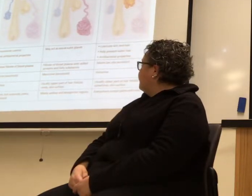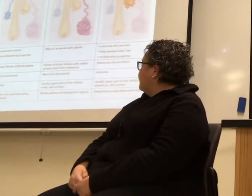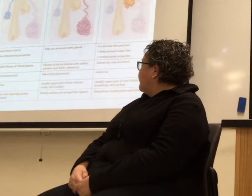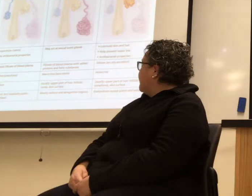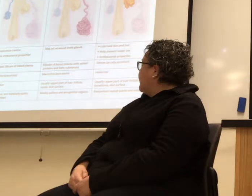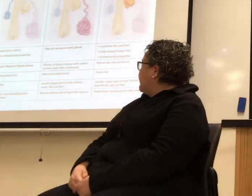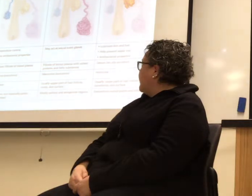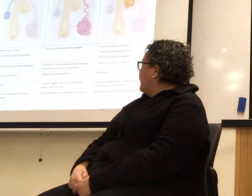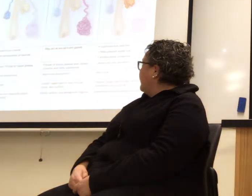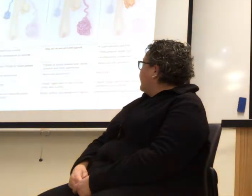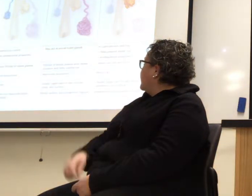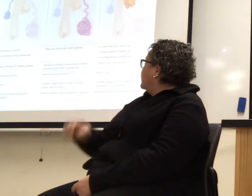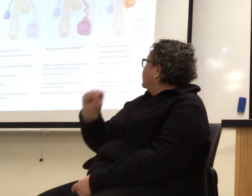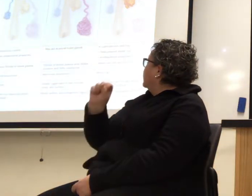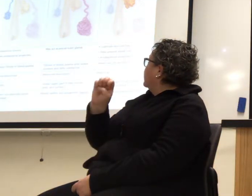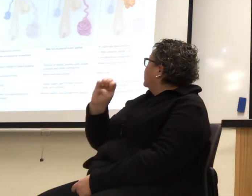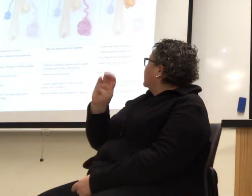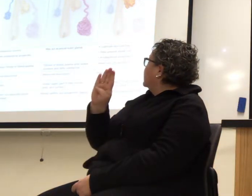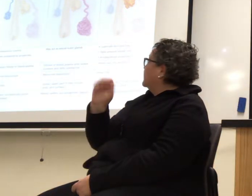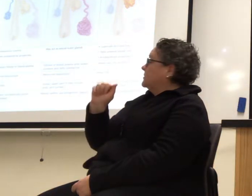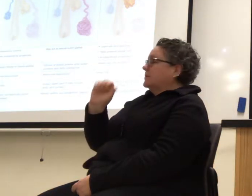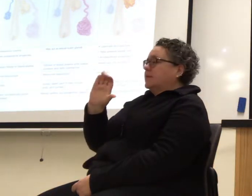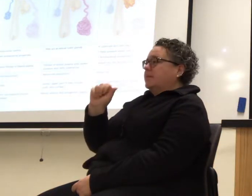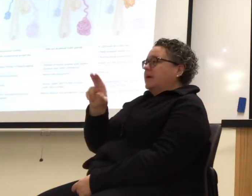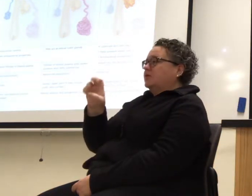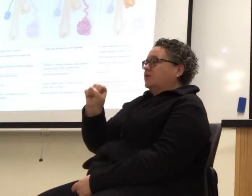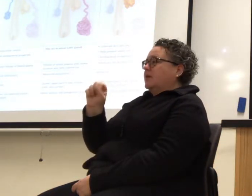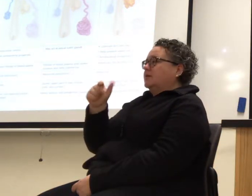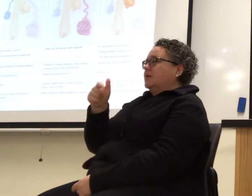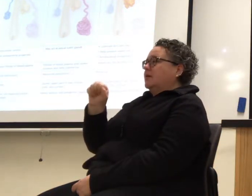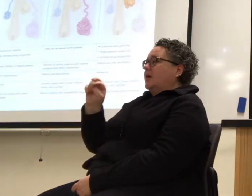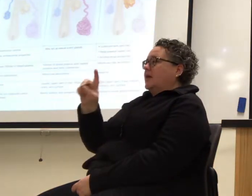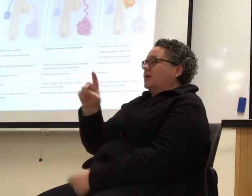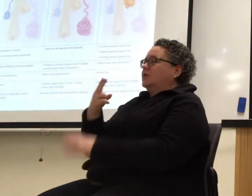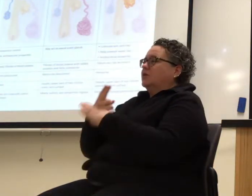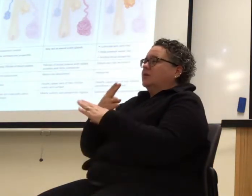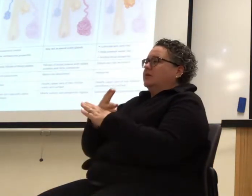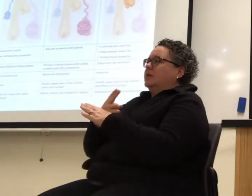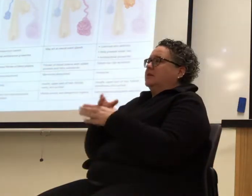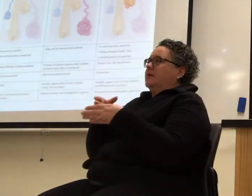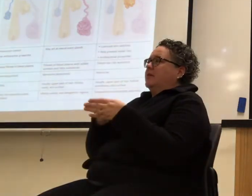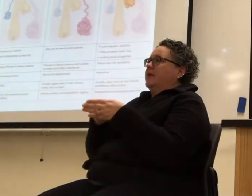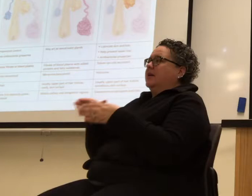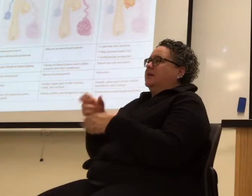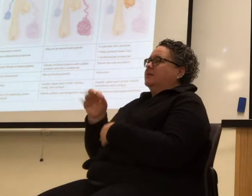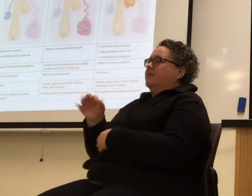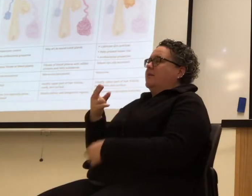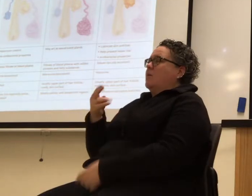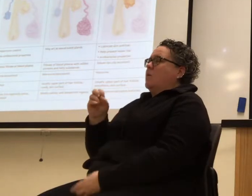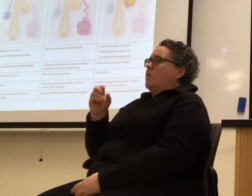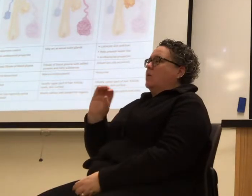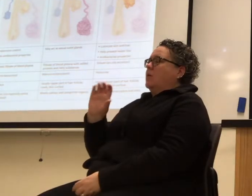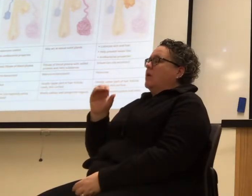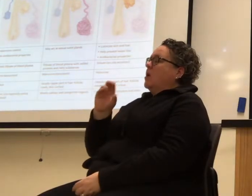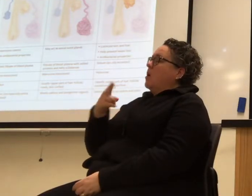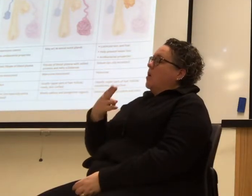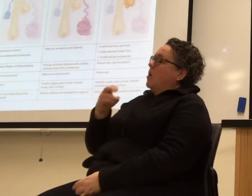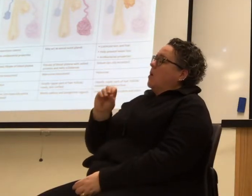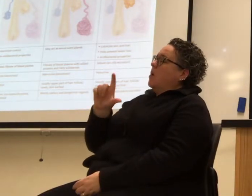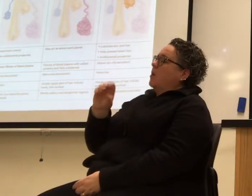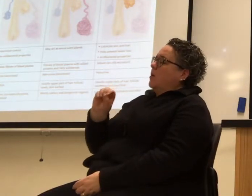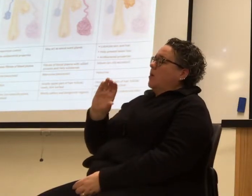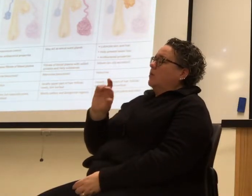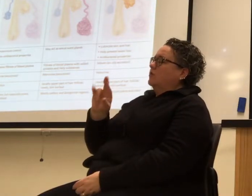The sebaceous gland uses the mechanism of holocrine secretion, where the